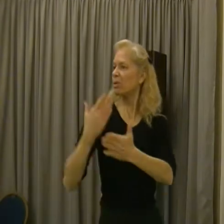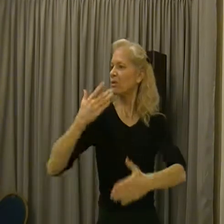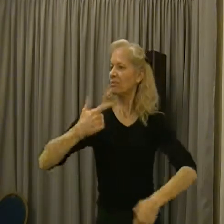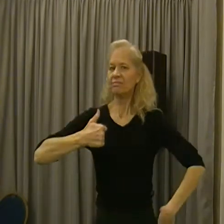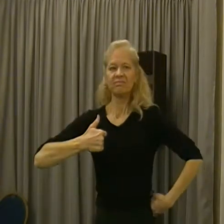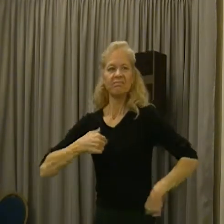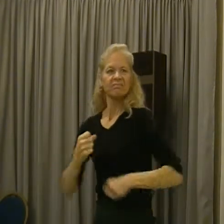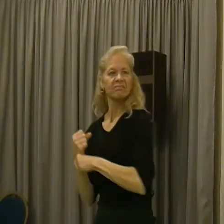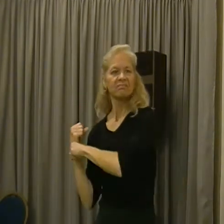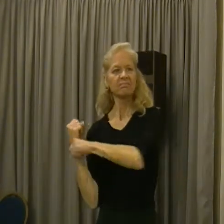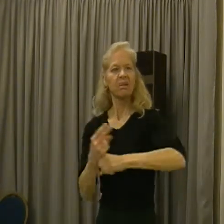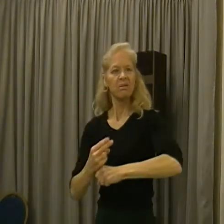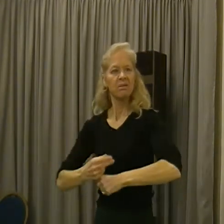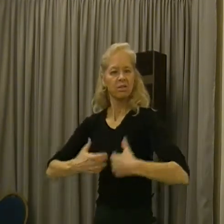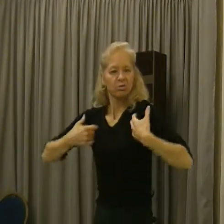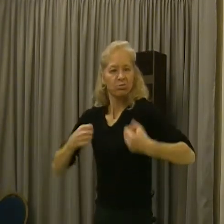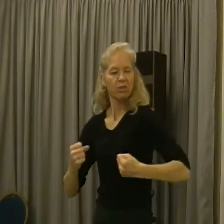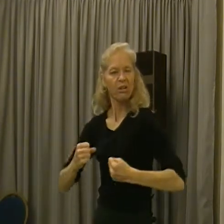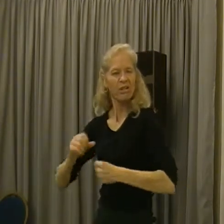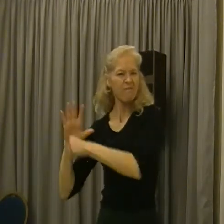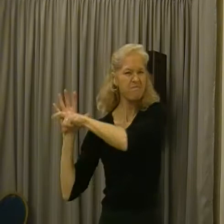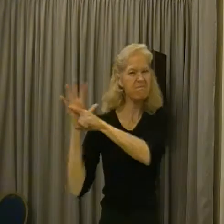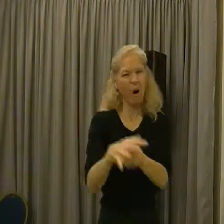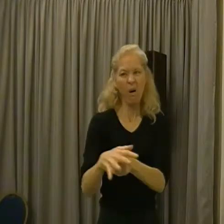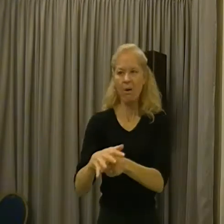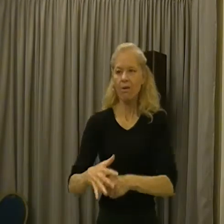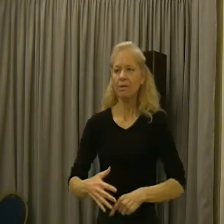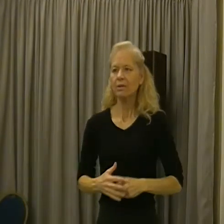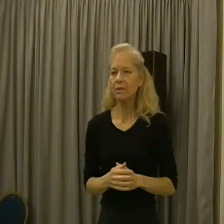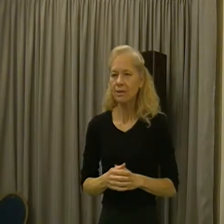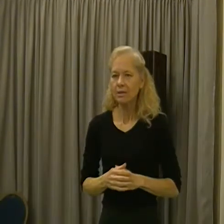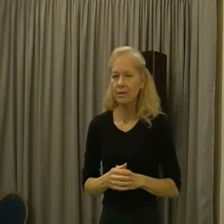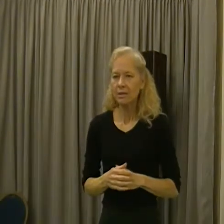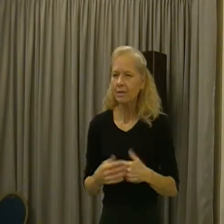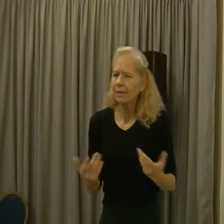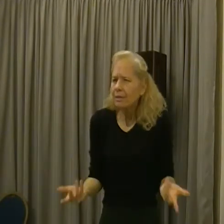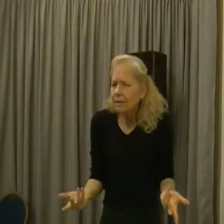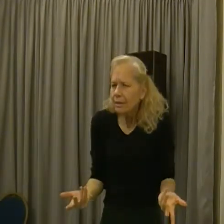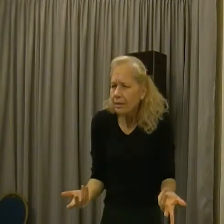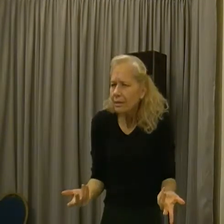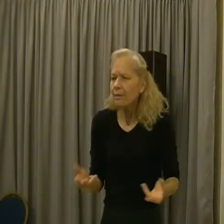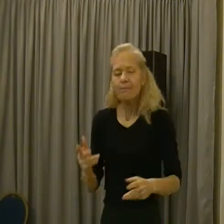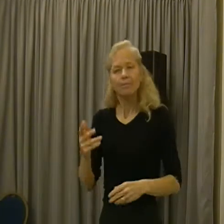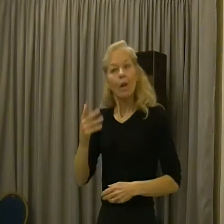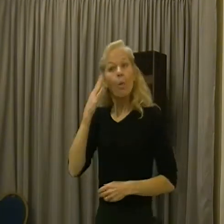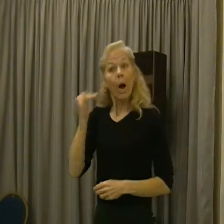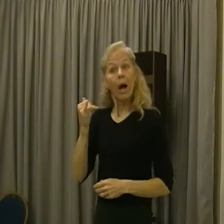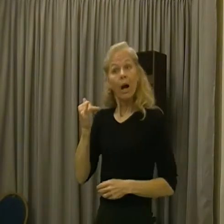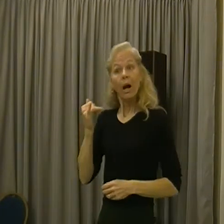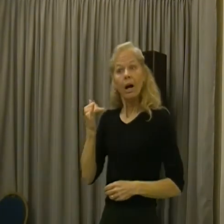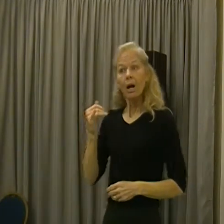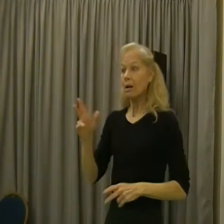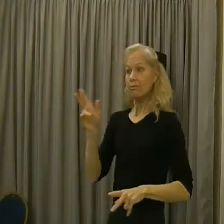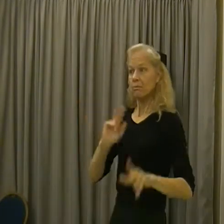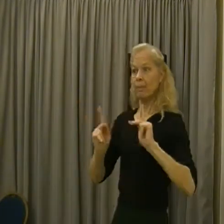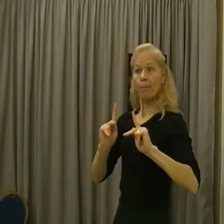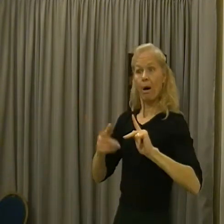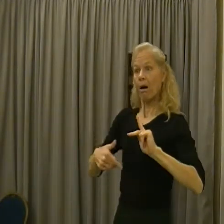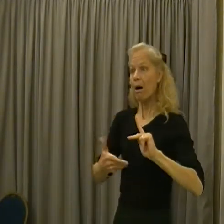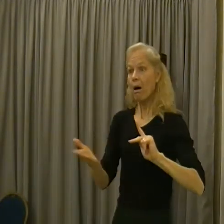that strength. Men admire strength of, you know, a body to maintain, carry out some settled purpose.